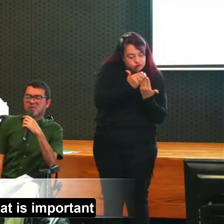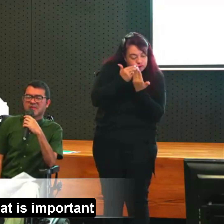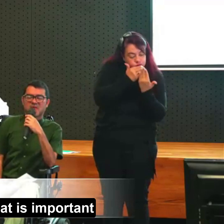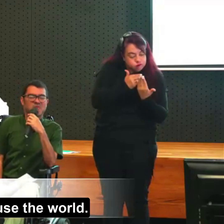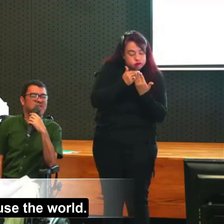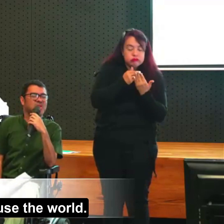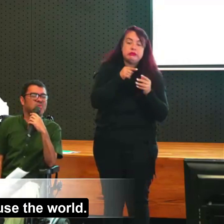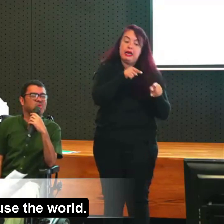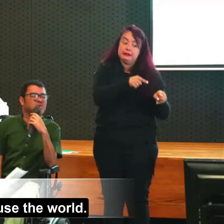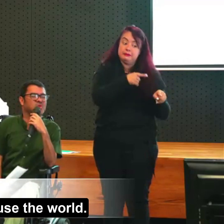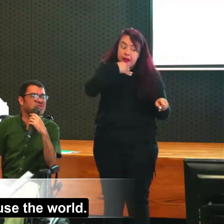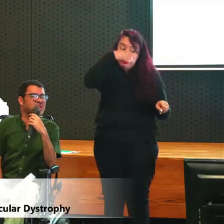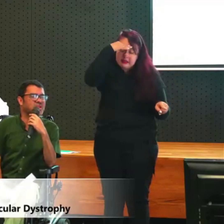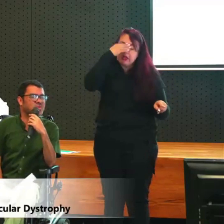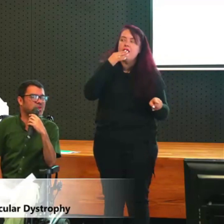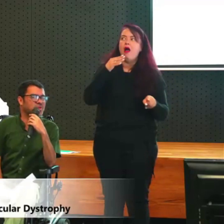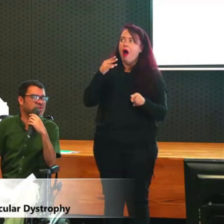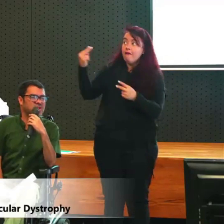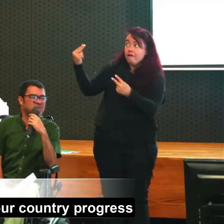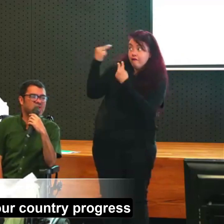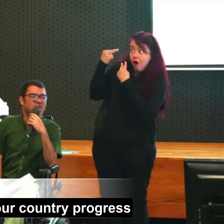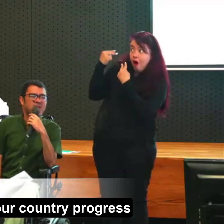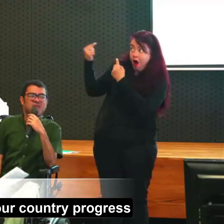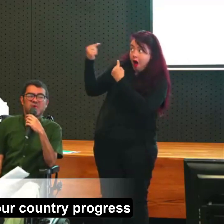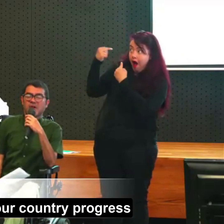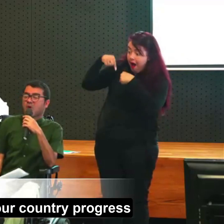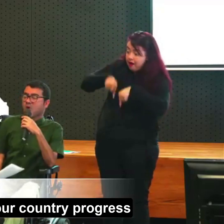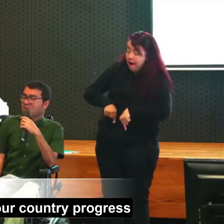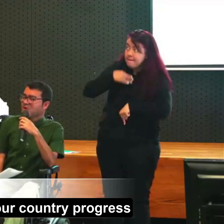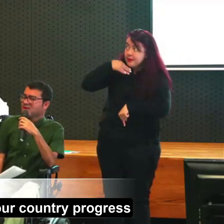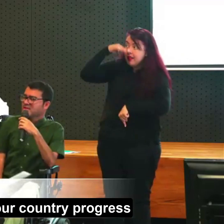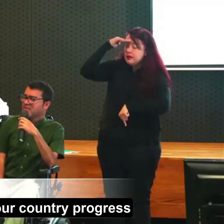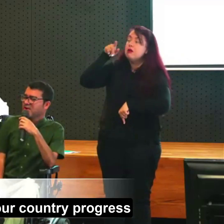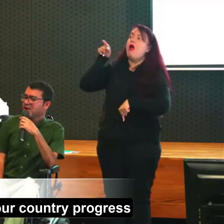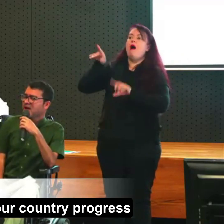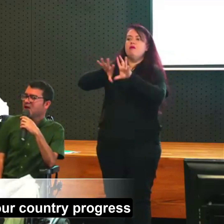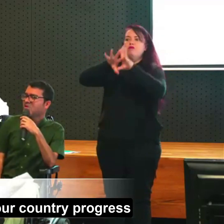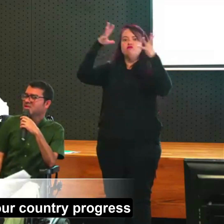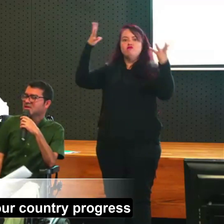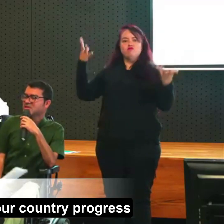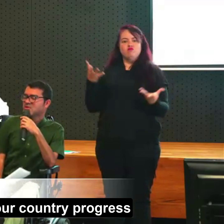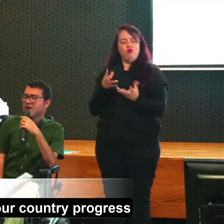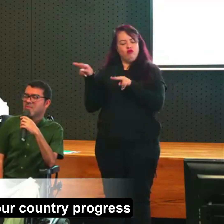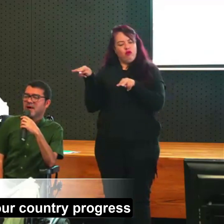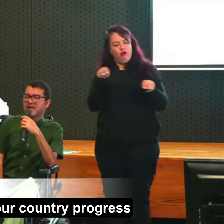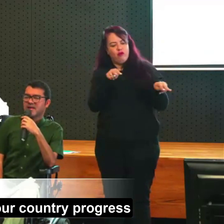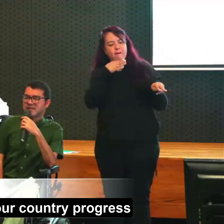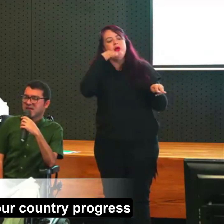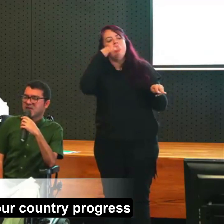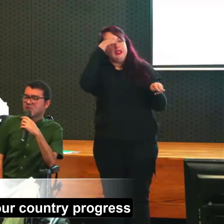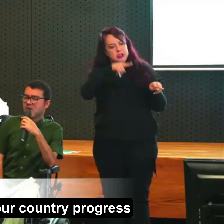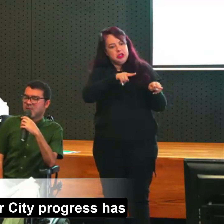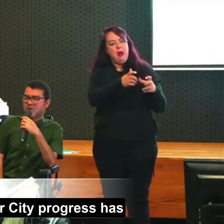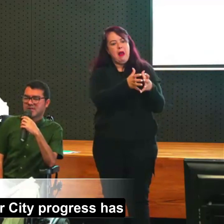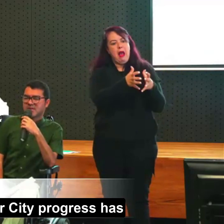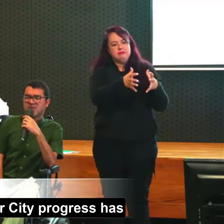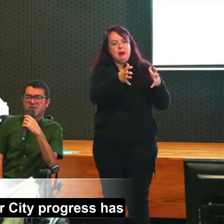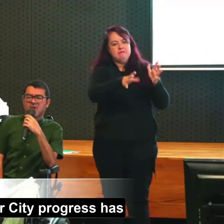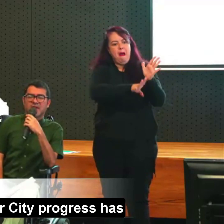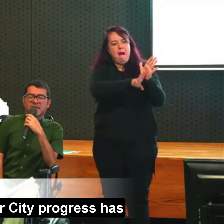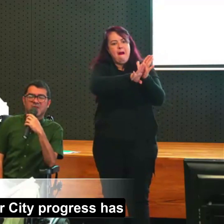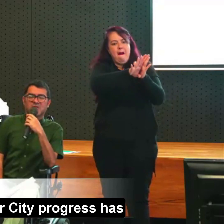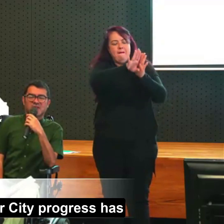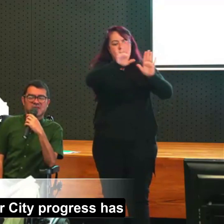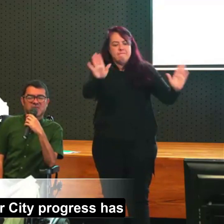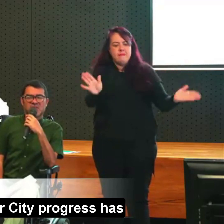that is important because the world sees how our country progresses